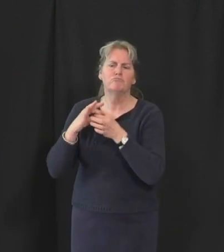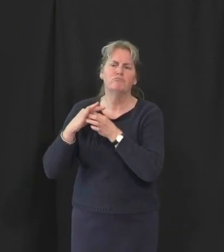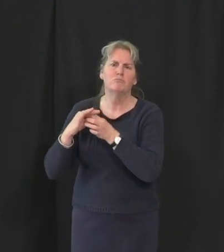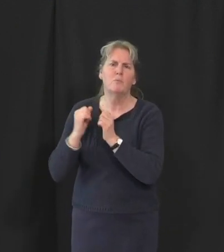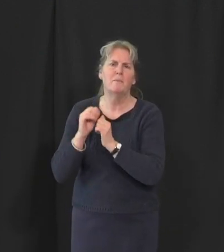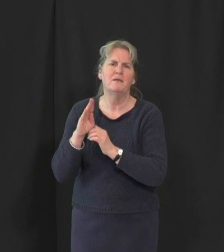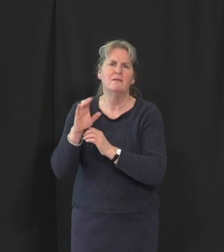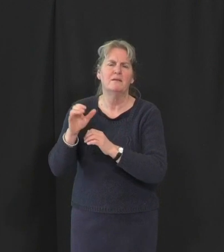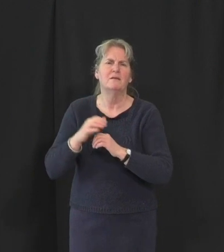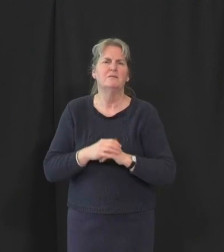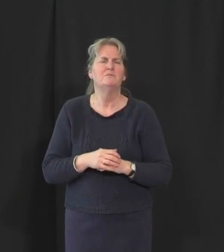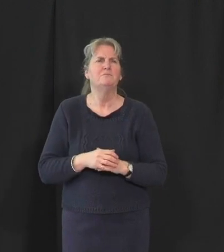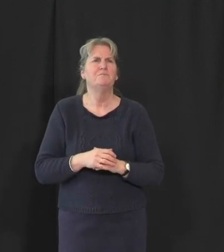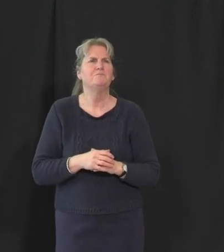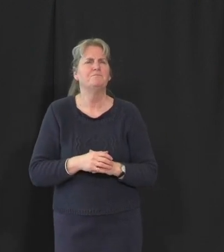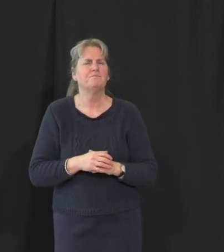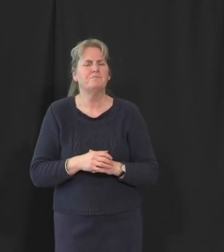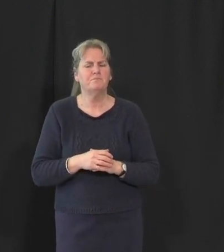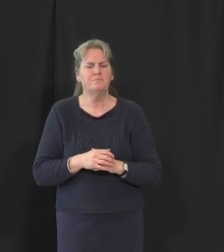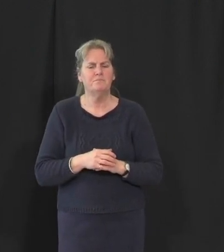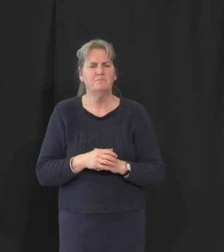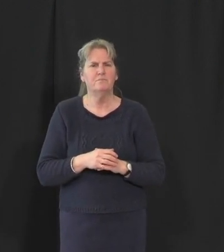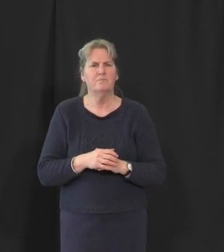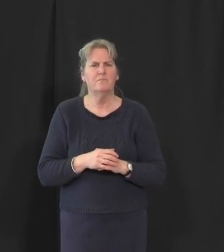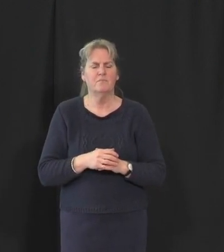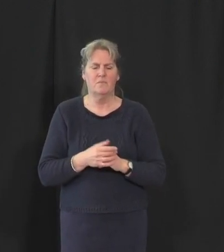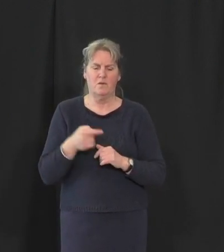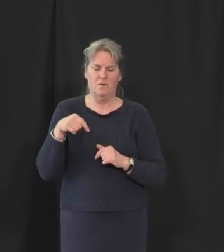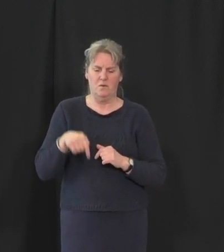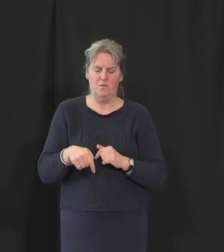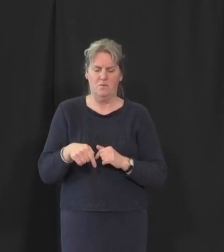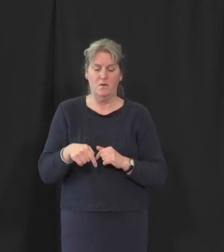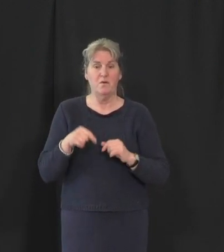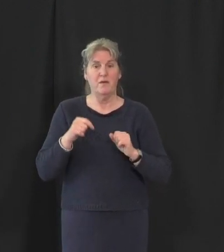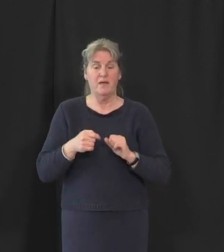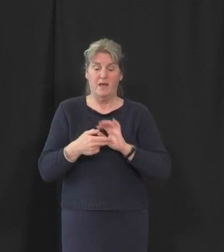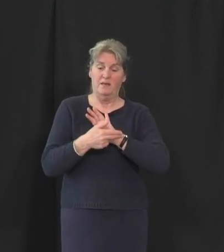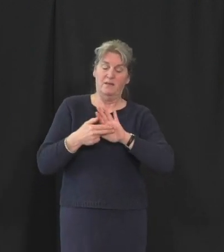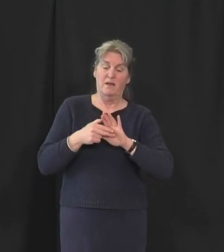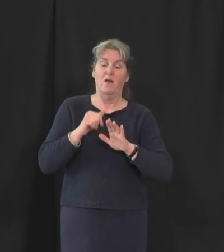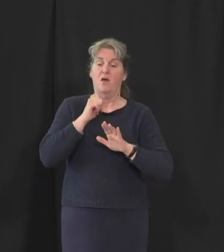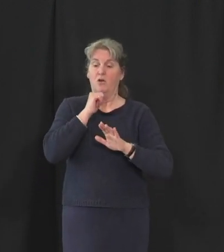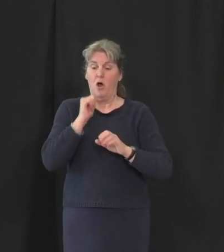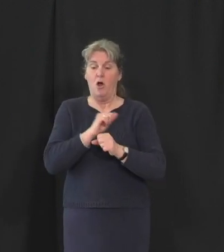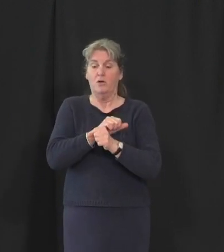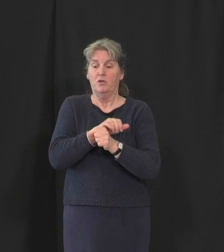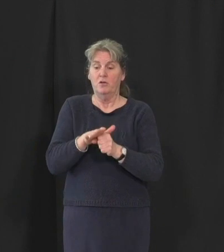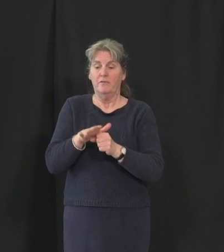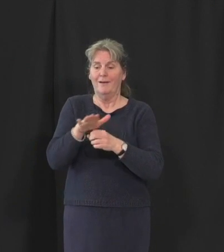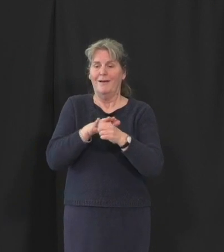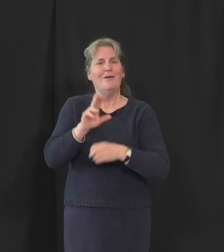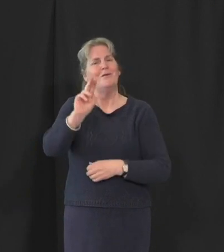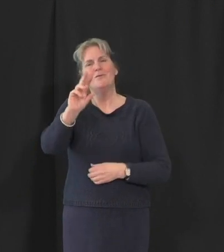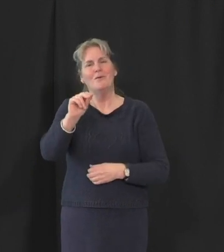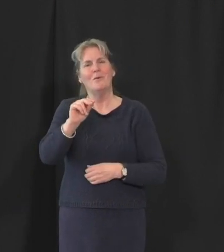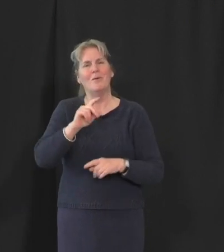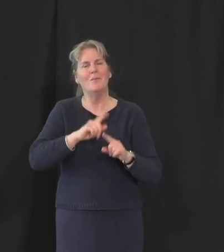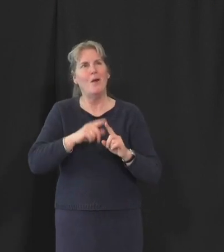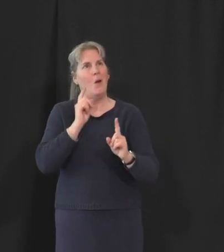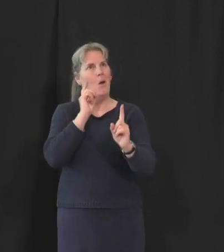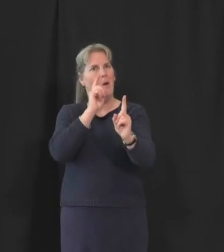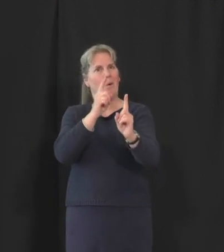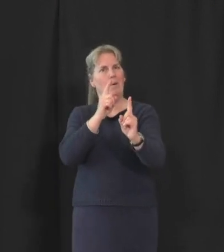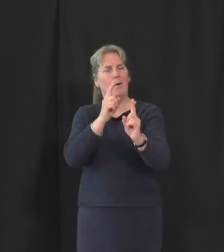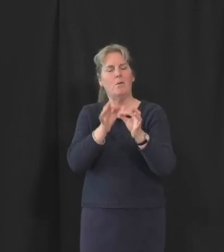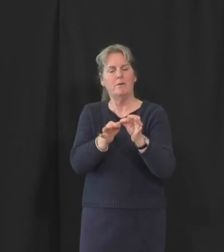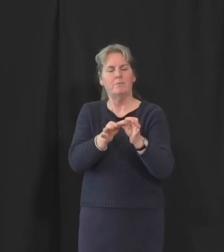The recent case reminds us that we cannot declare Yukon a COVID-free zone, but our goal remains the same: to